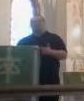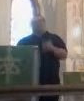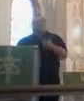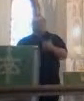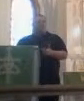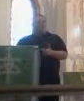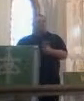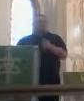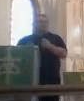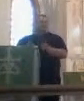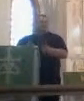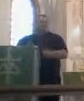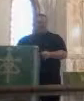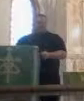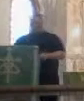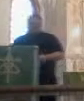strength for the journey.